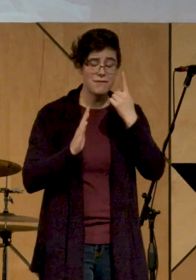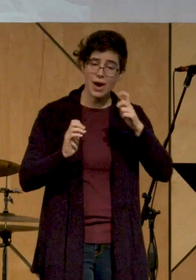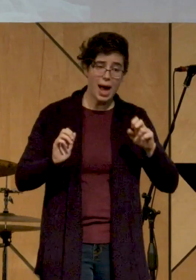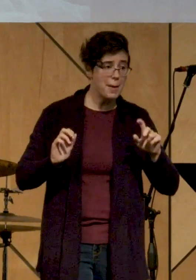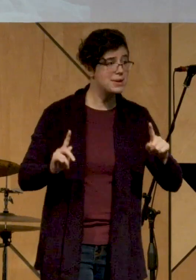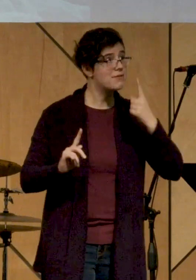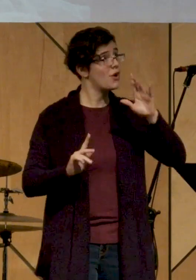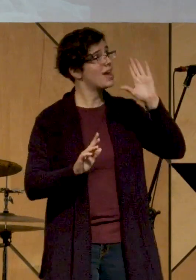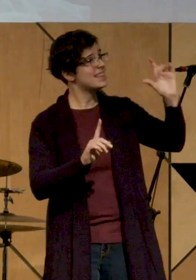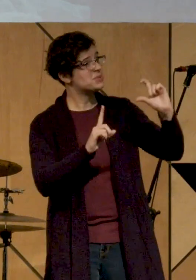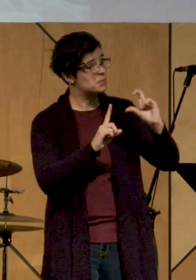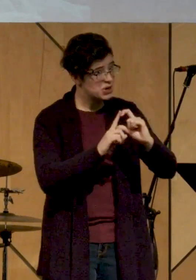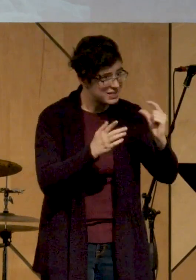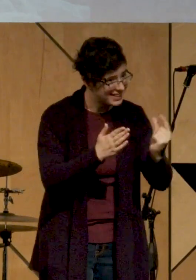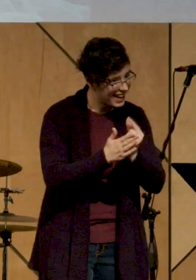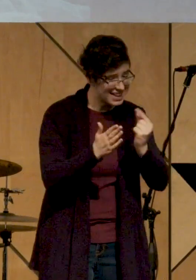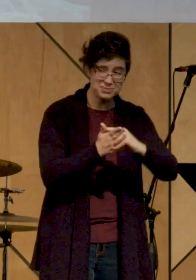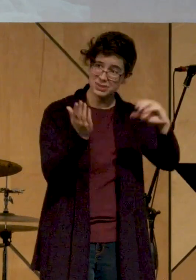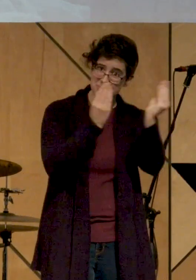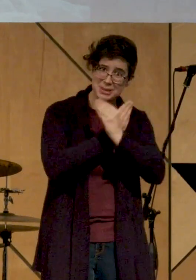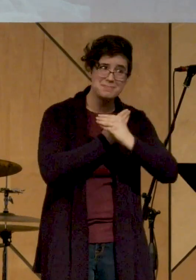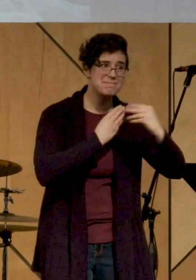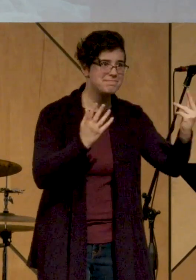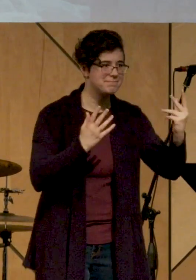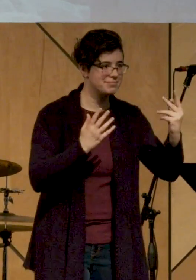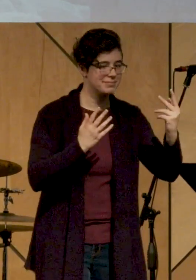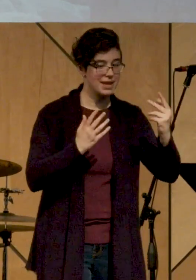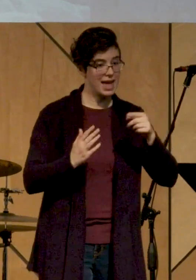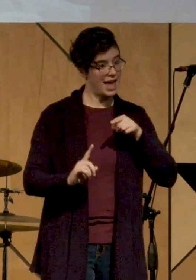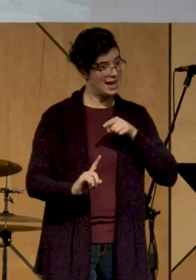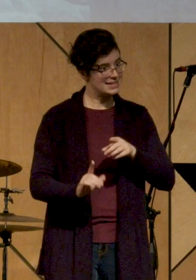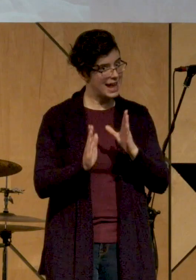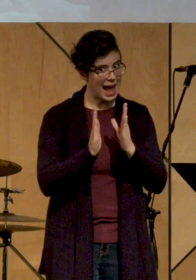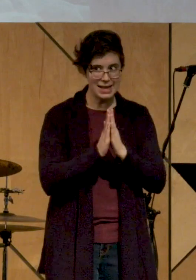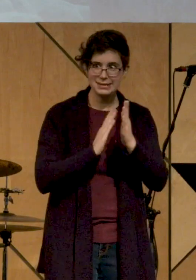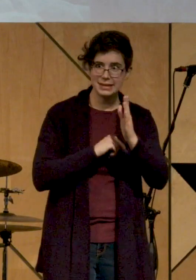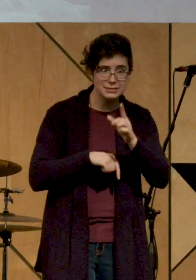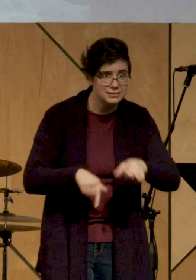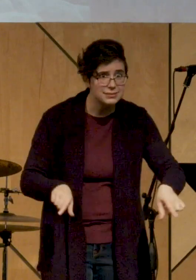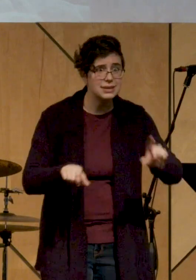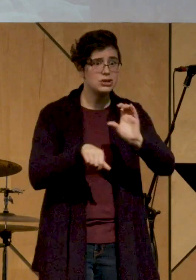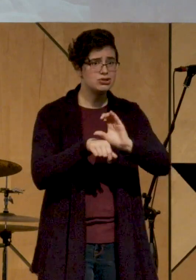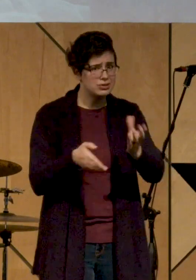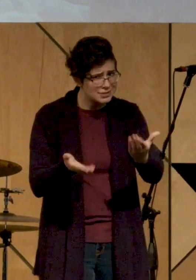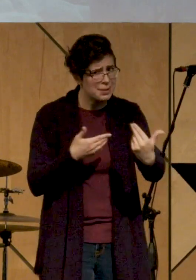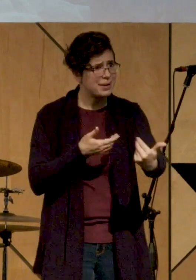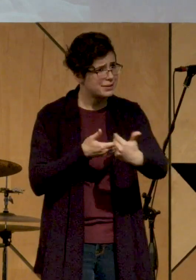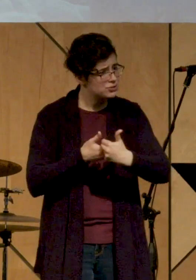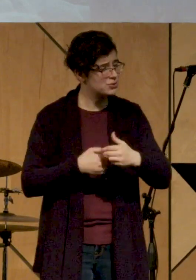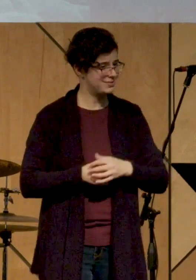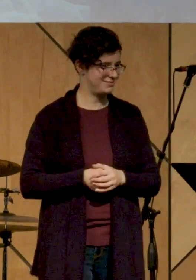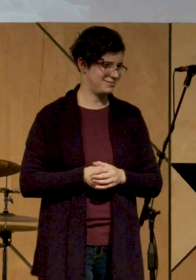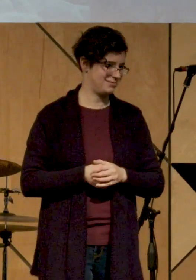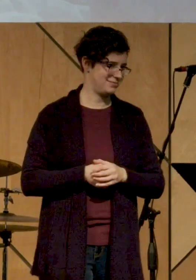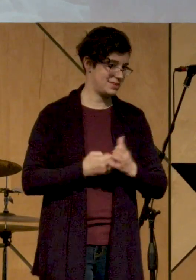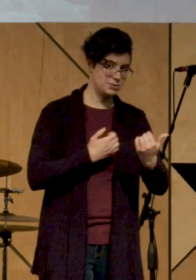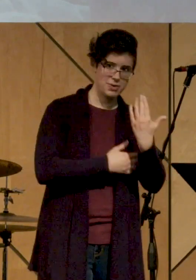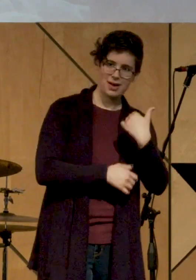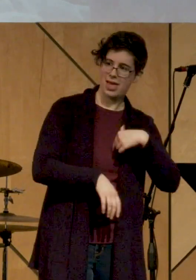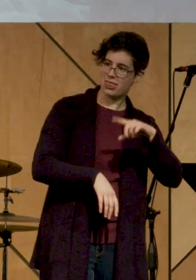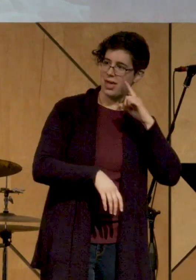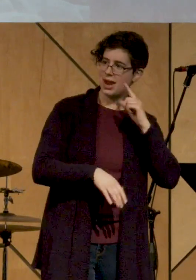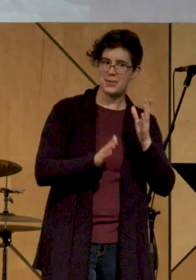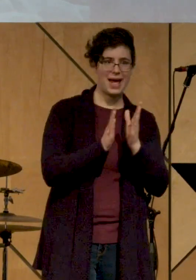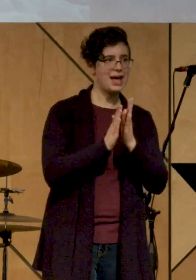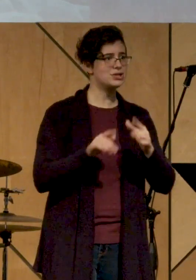for the word, and he's asking the church to join in. And so, friends, this morning, I just thought it'd be fun to ask our